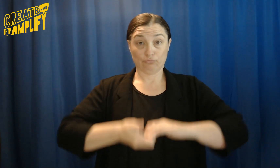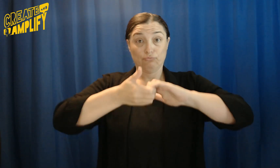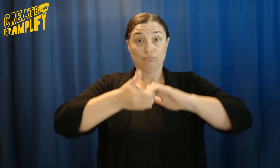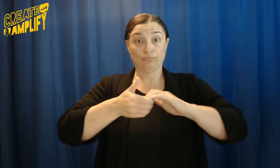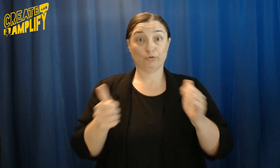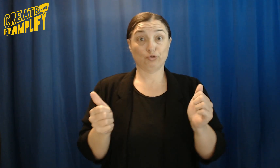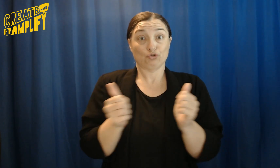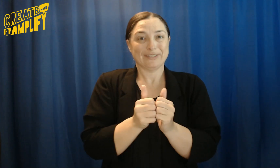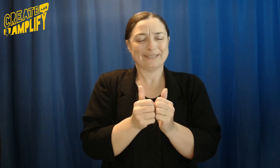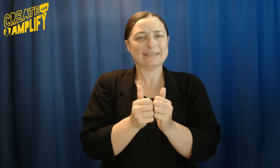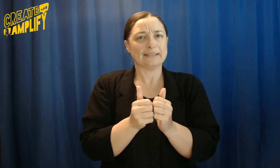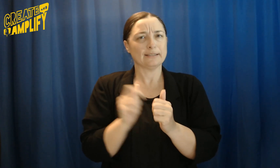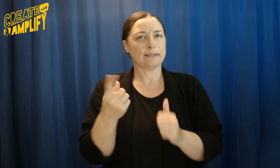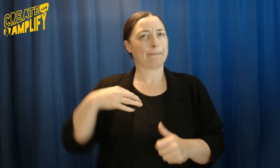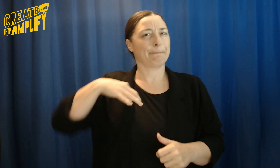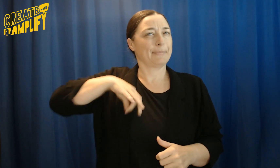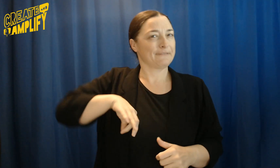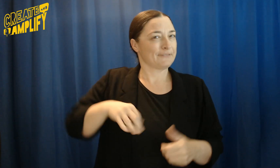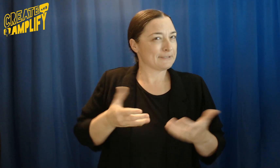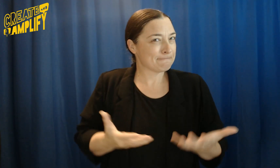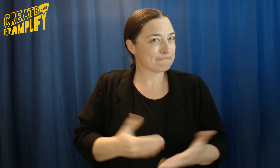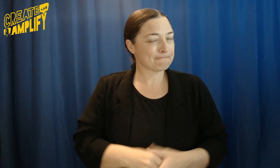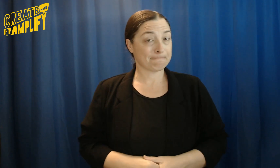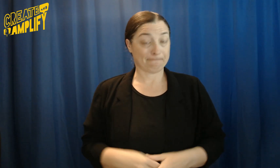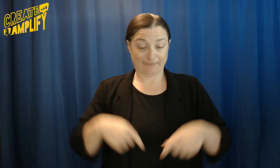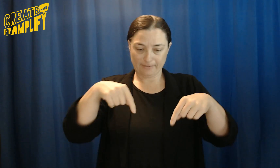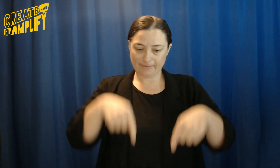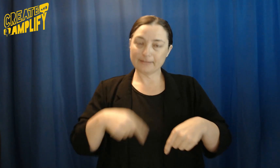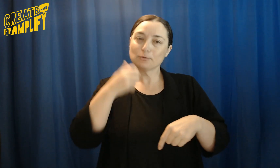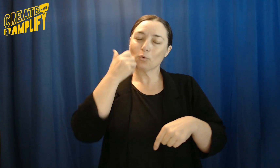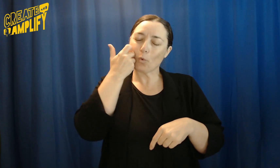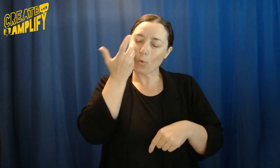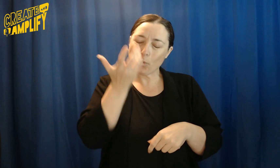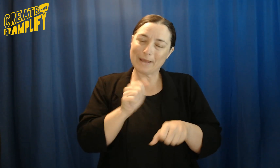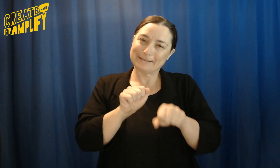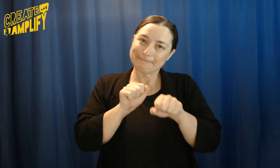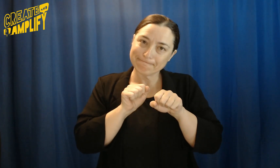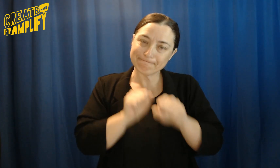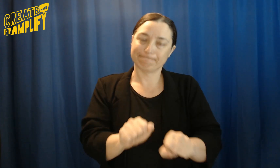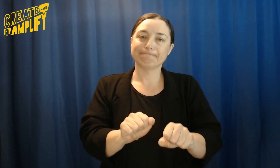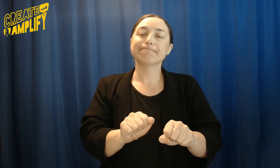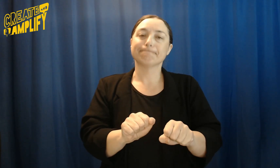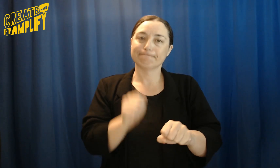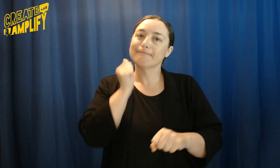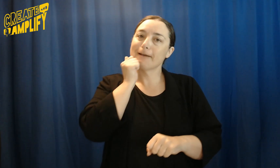First Peoples. This is, was, and always will be Aboriginal land.